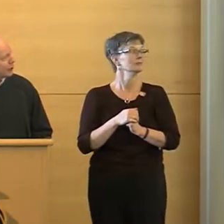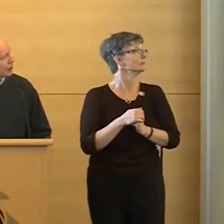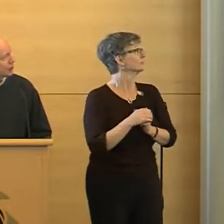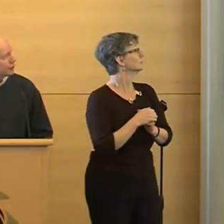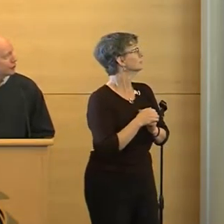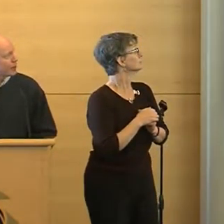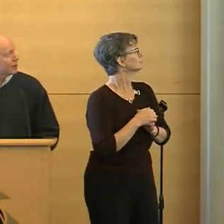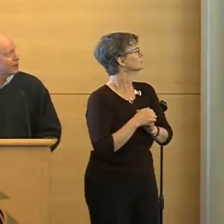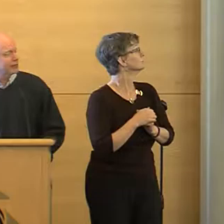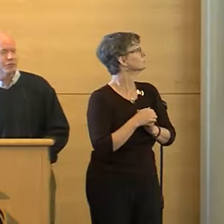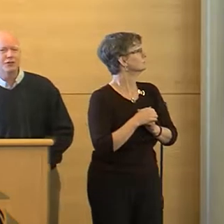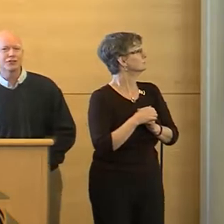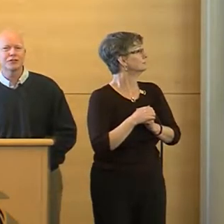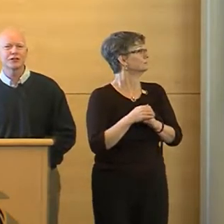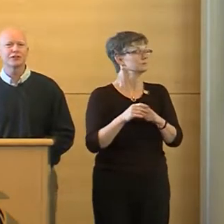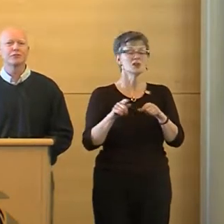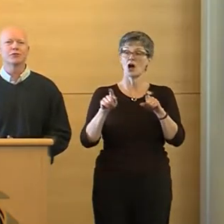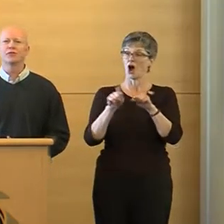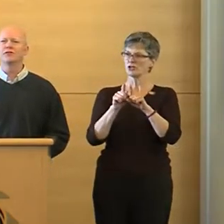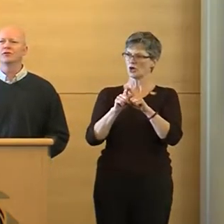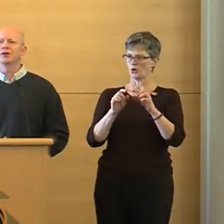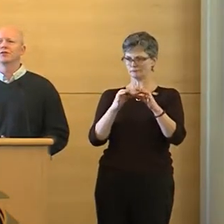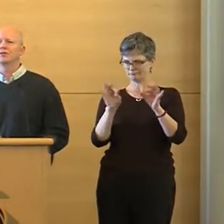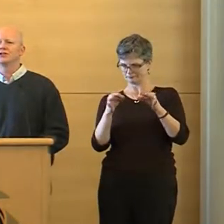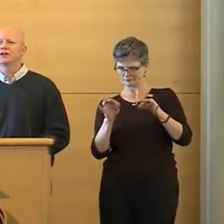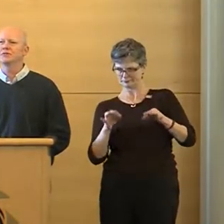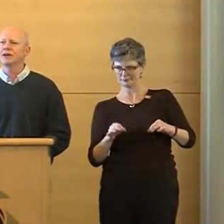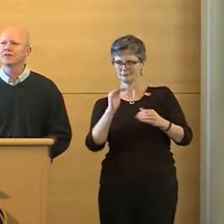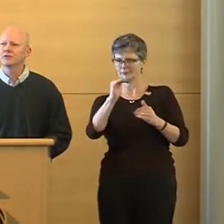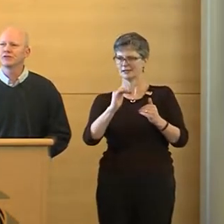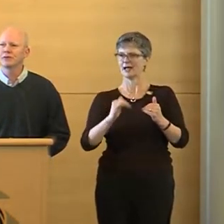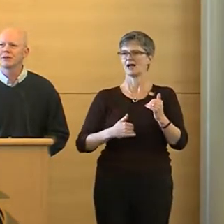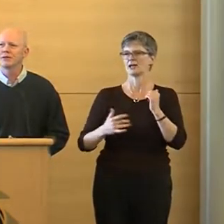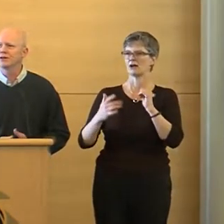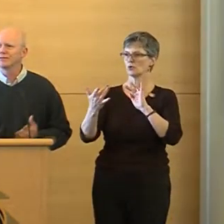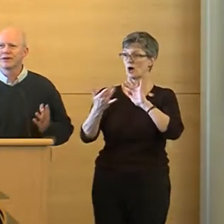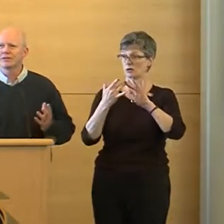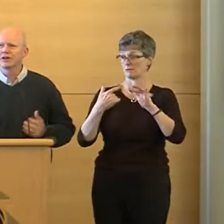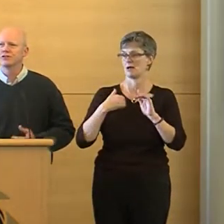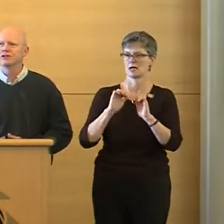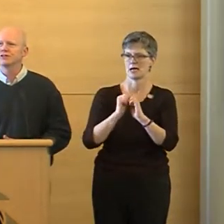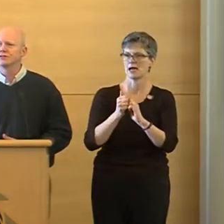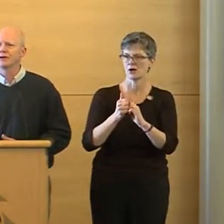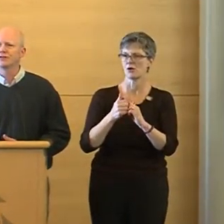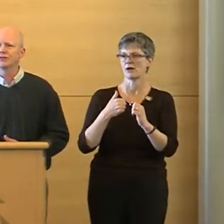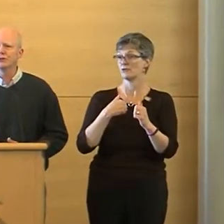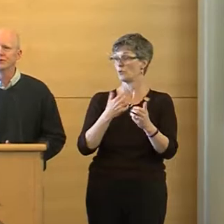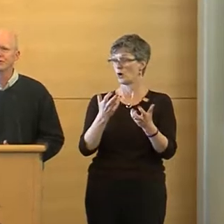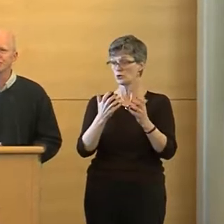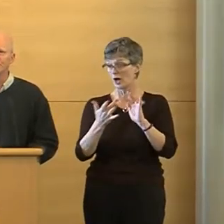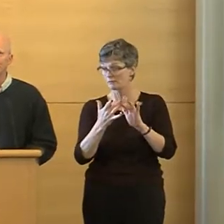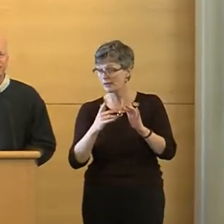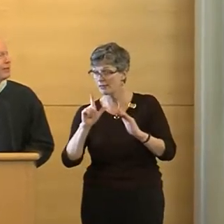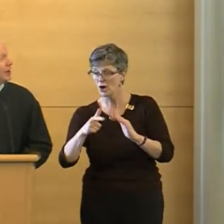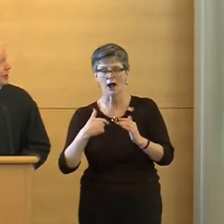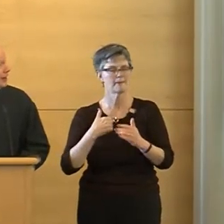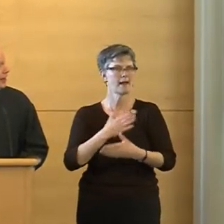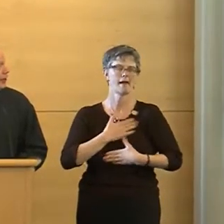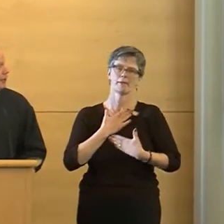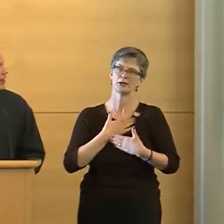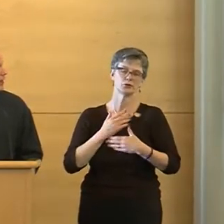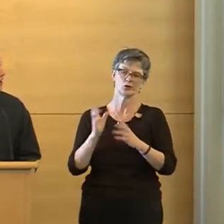so that's why the logo is up there to pay homage to the funding source that makes my being here in